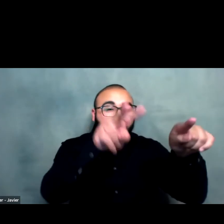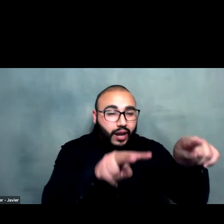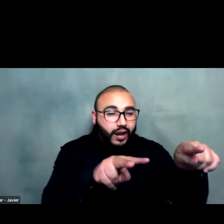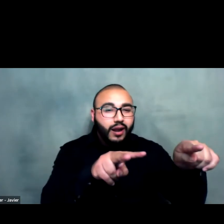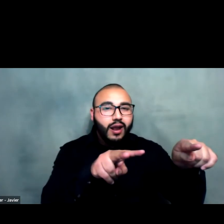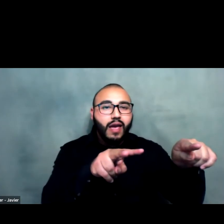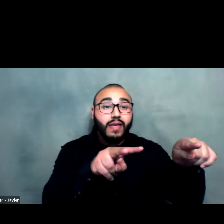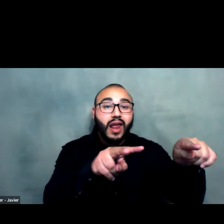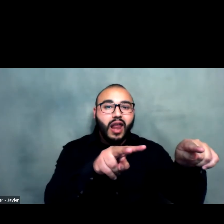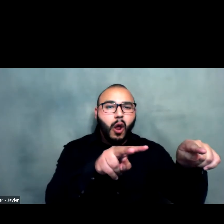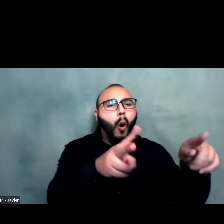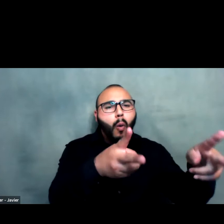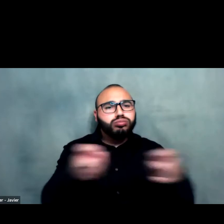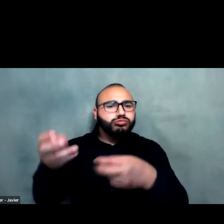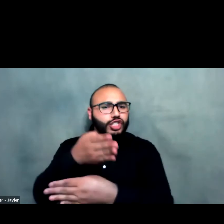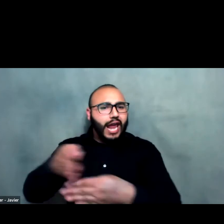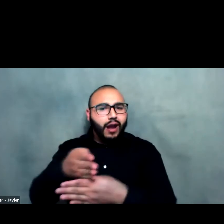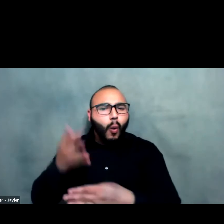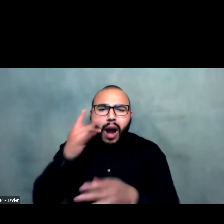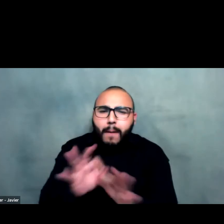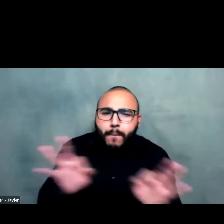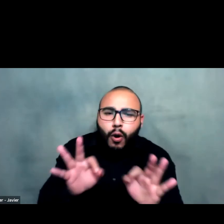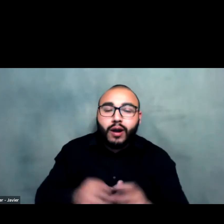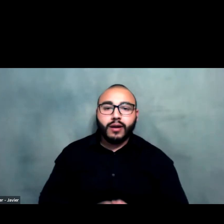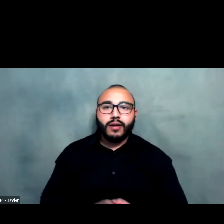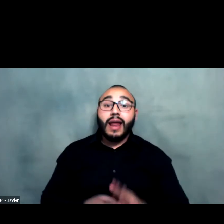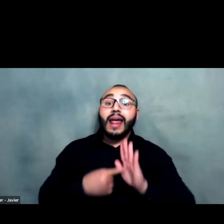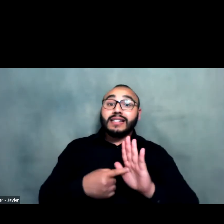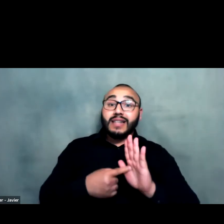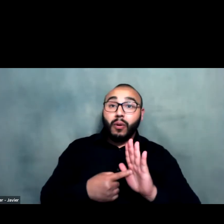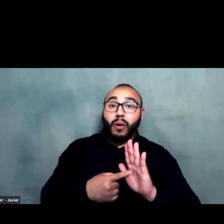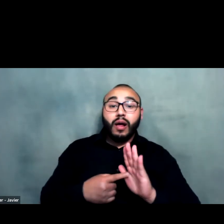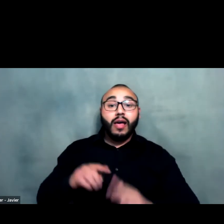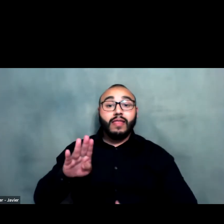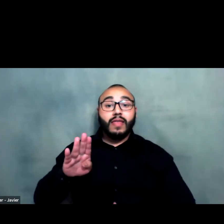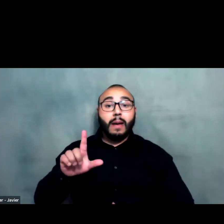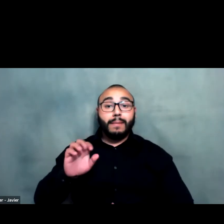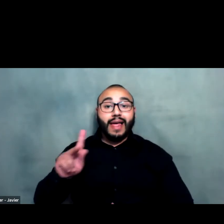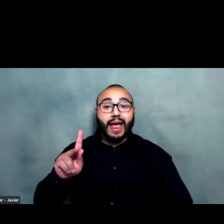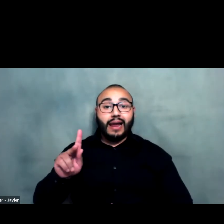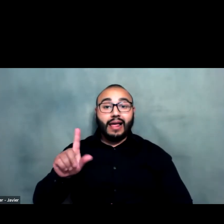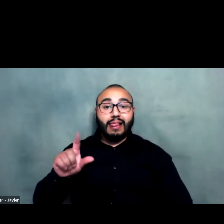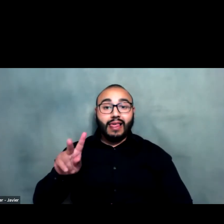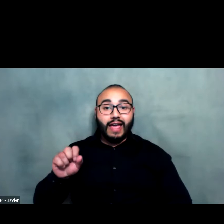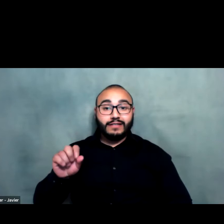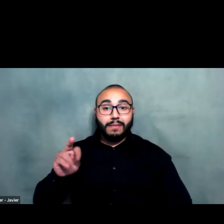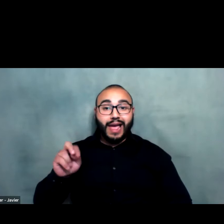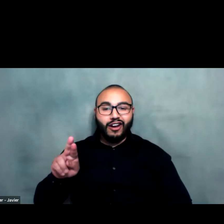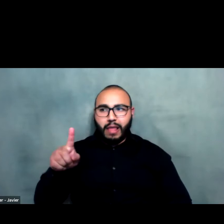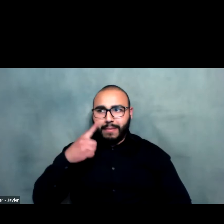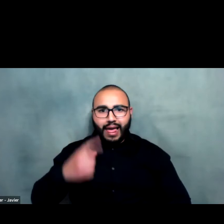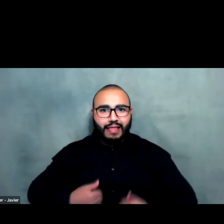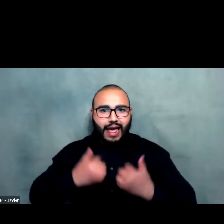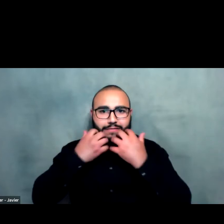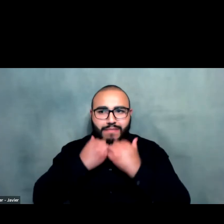end of the day, what the Black Lives Matter movement has taught us all is that there is power in social media.